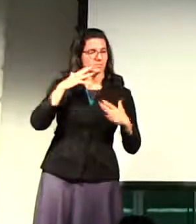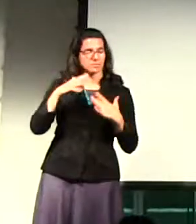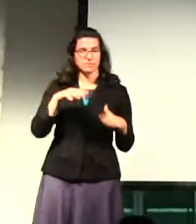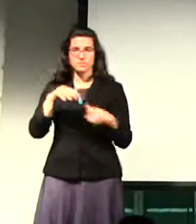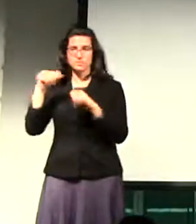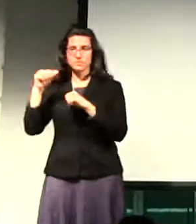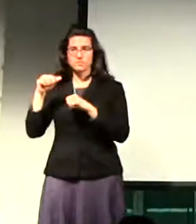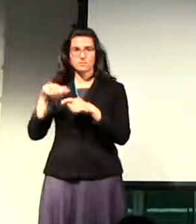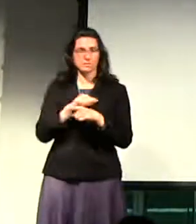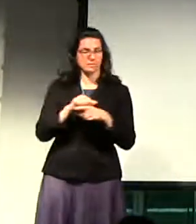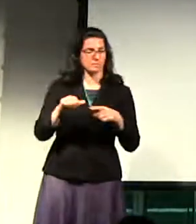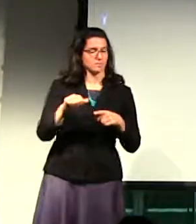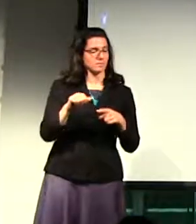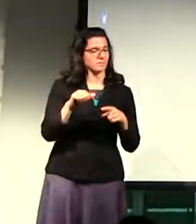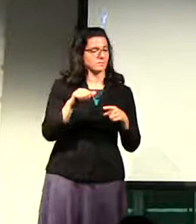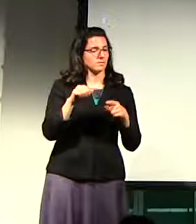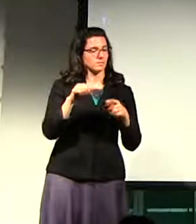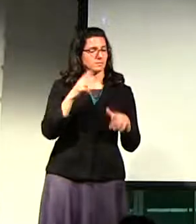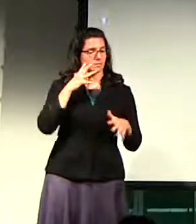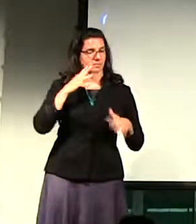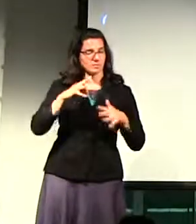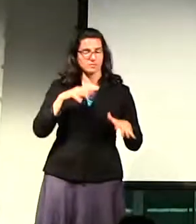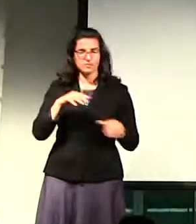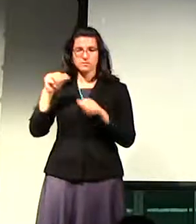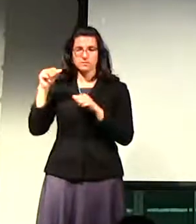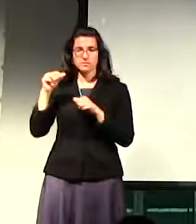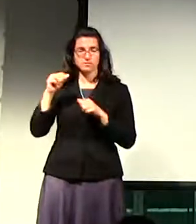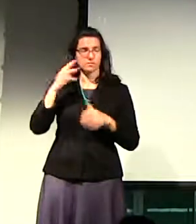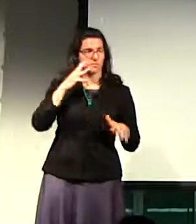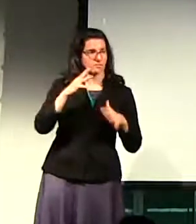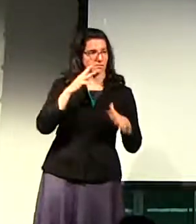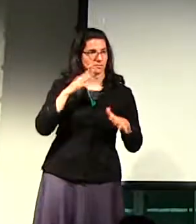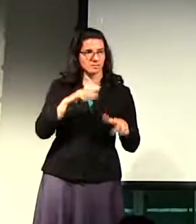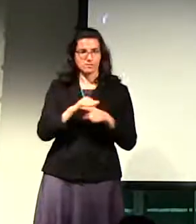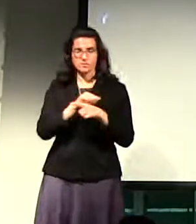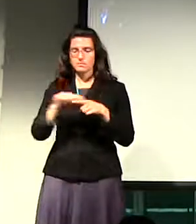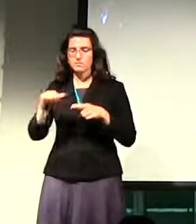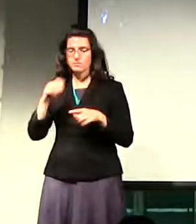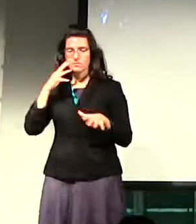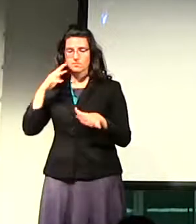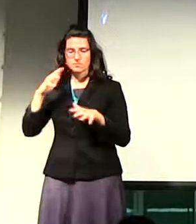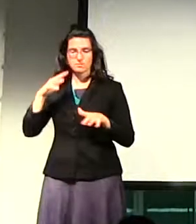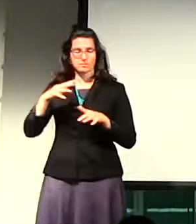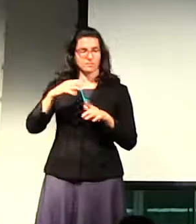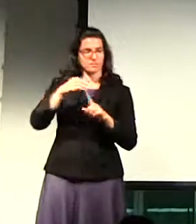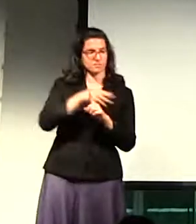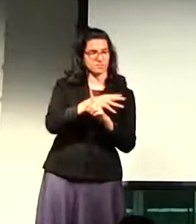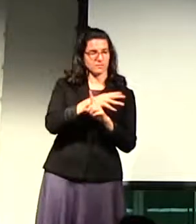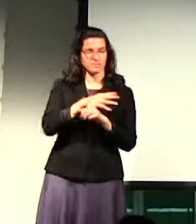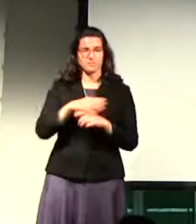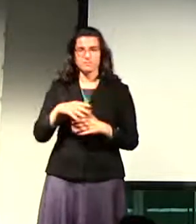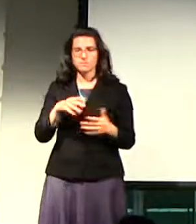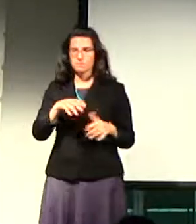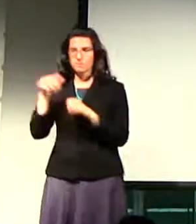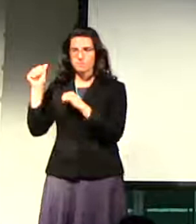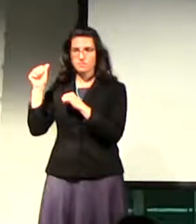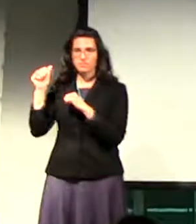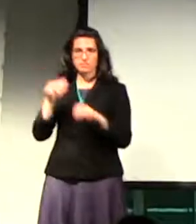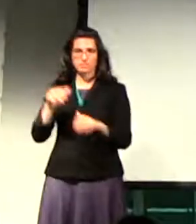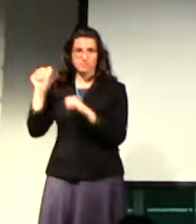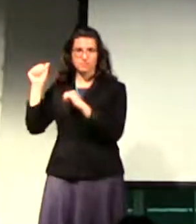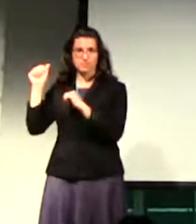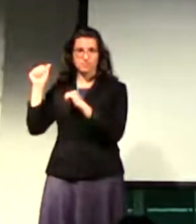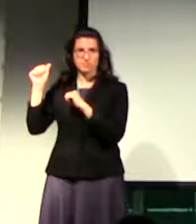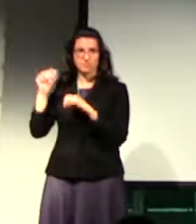behind, leaf, founded, behind, leaf, founded, behind, leaf, founded, behind, leaf, founded, behind, leaf, found, behind, leaf,